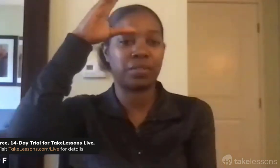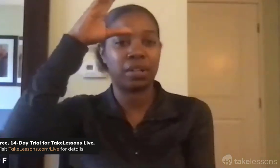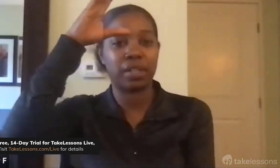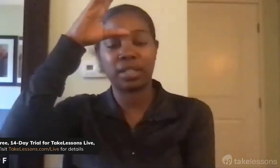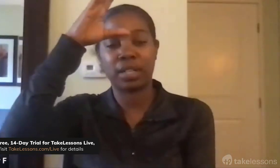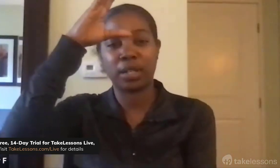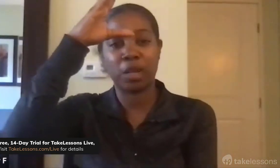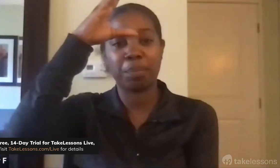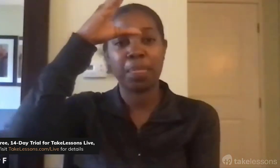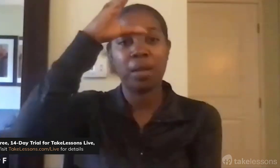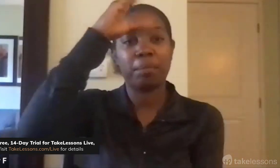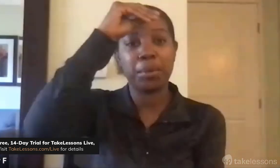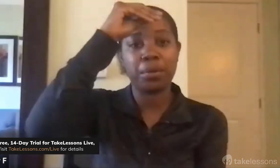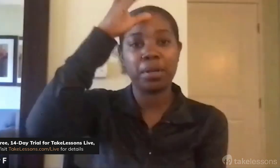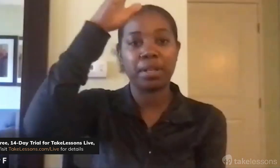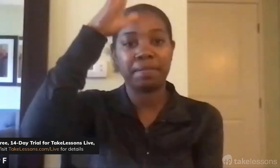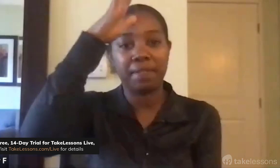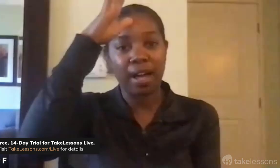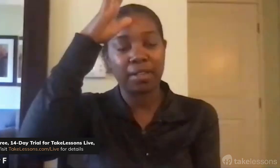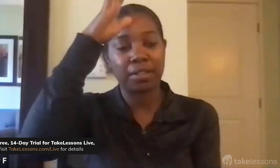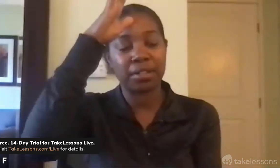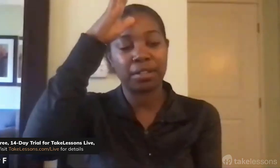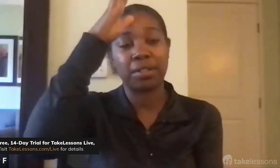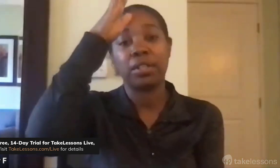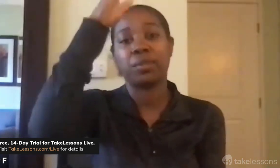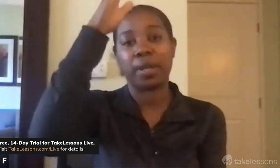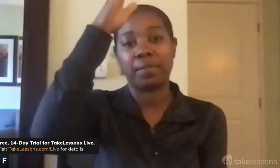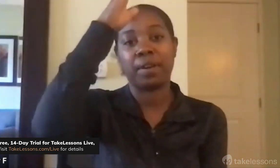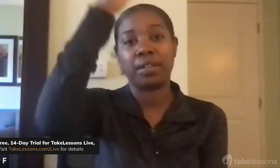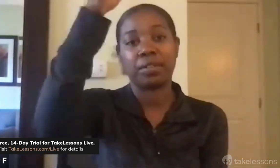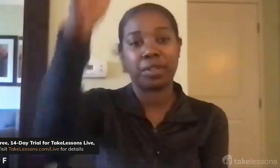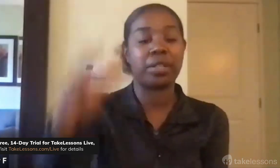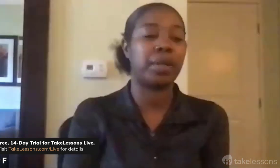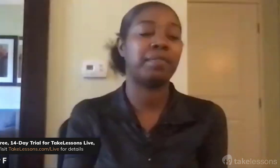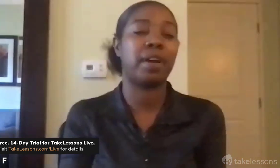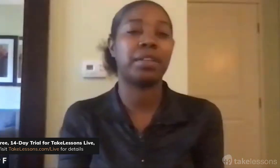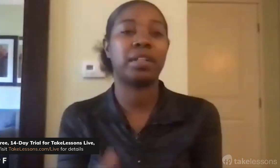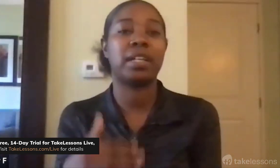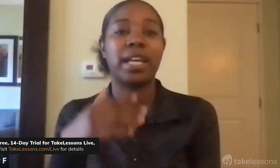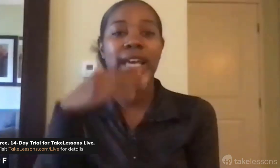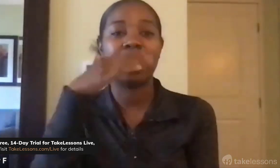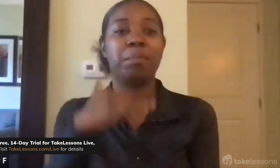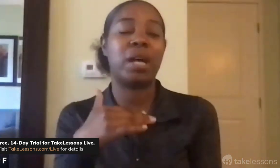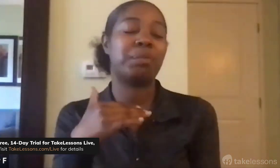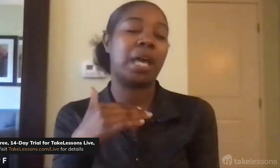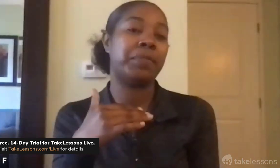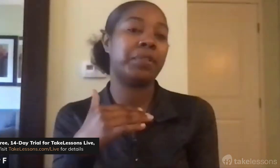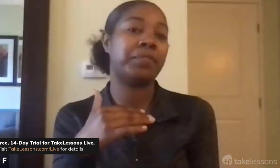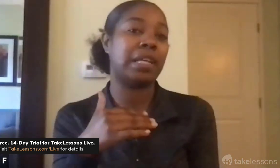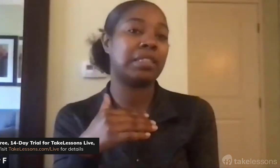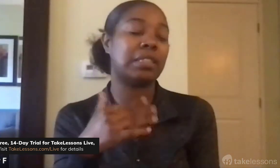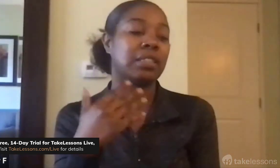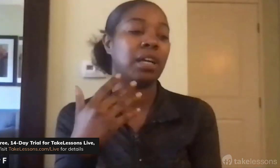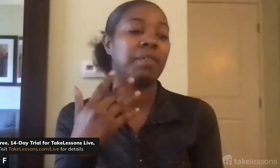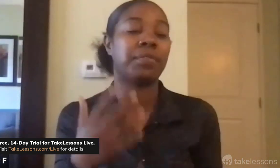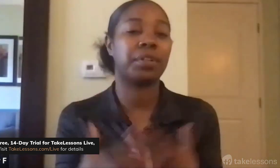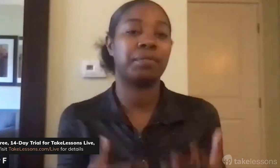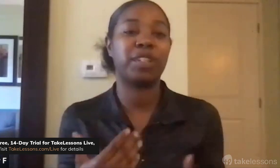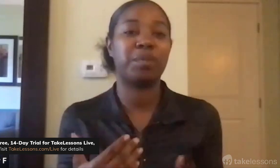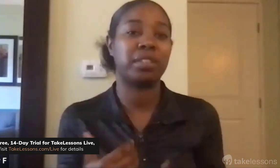far as boy, father, grandfather, great grandfather, and the bottom half of the face is for female